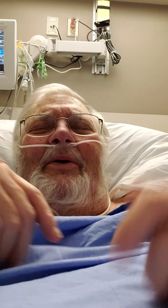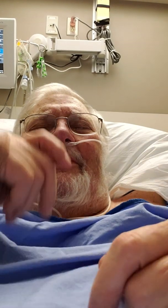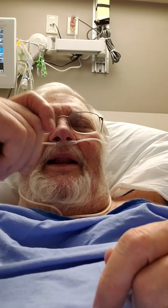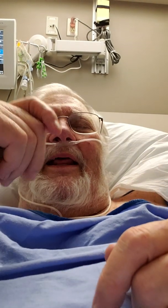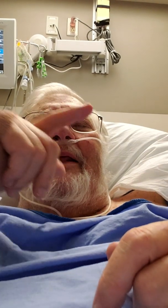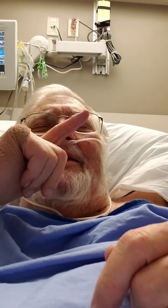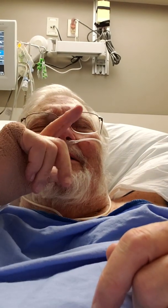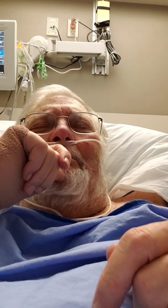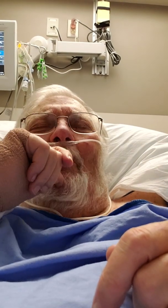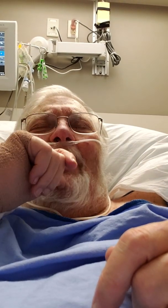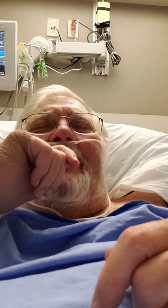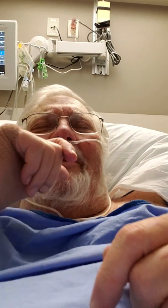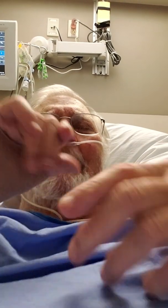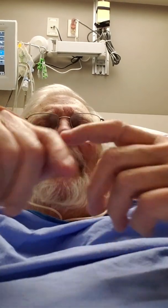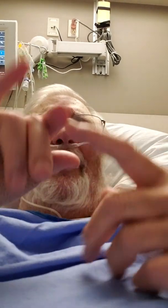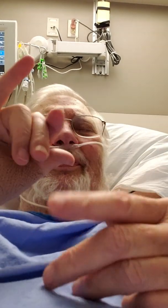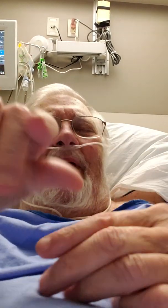A little disappointed about that.